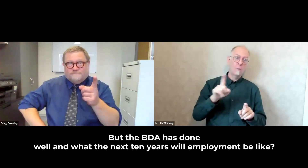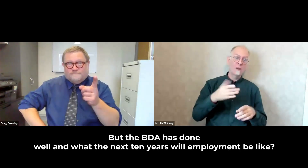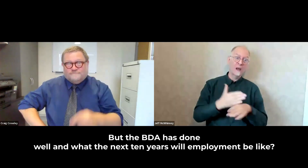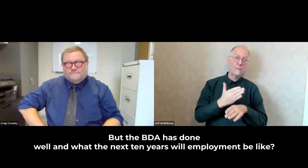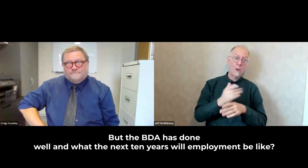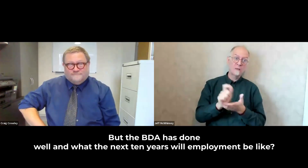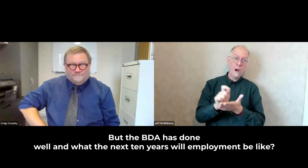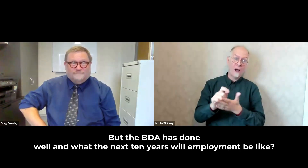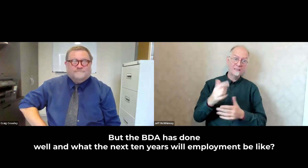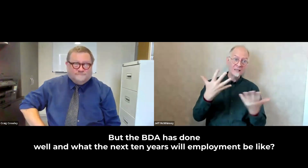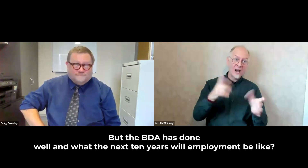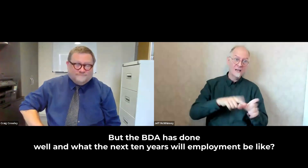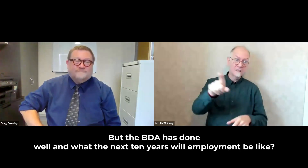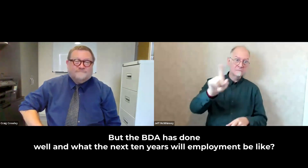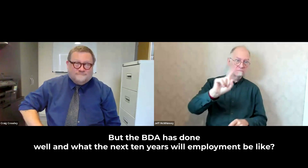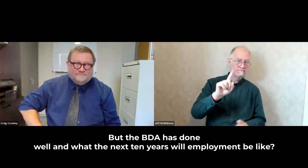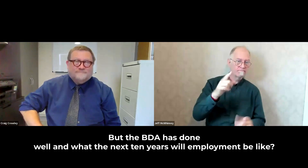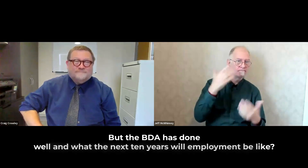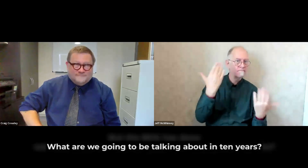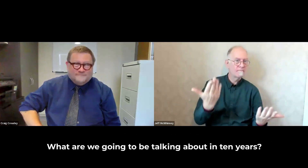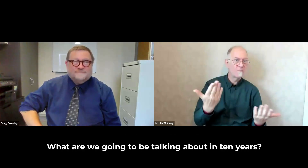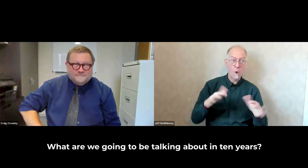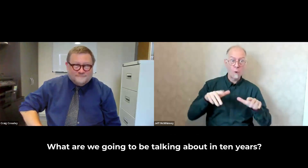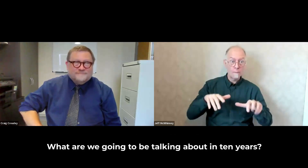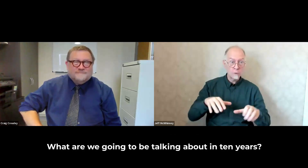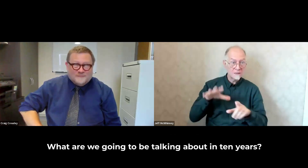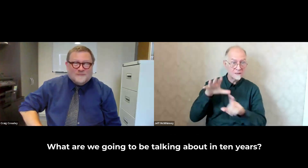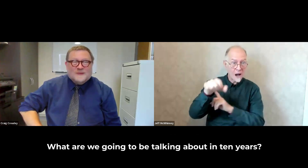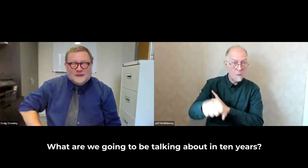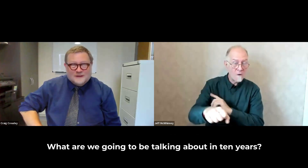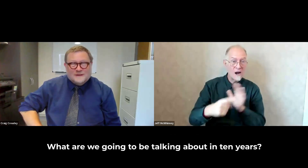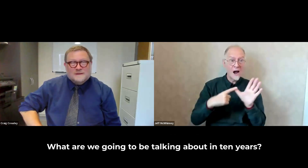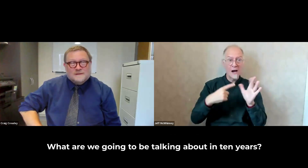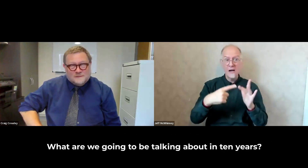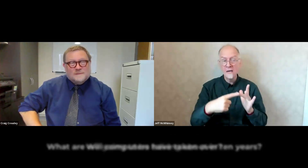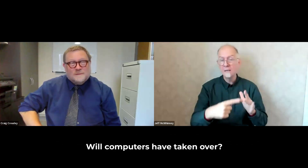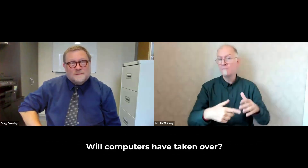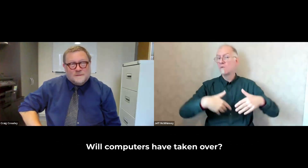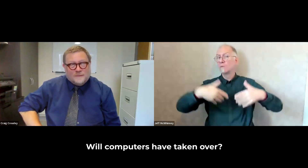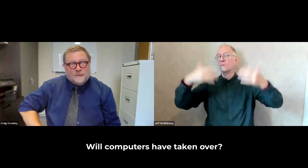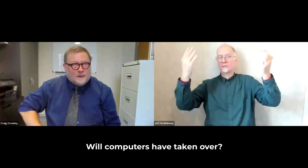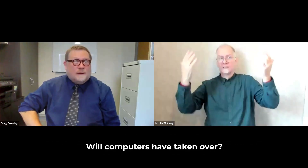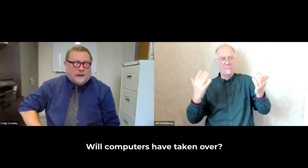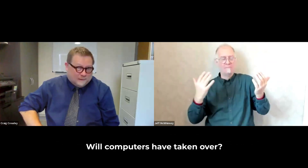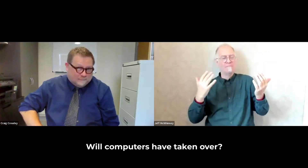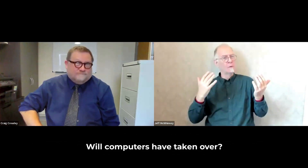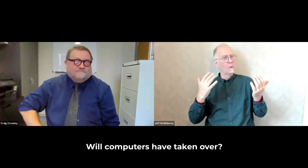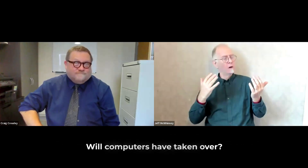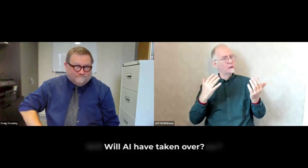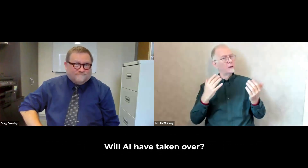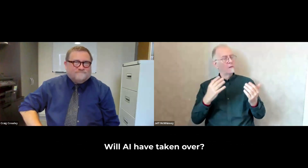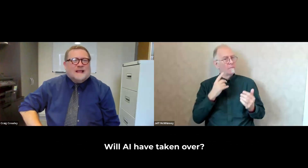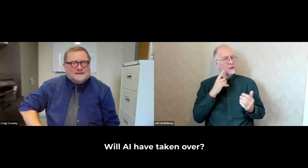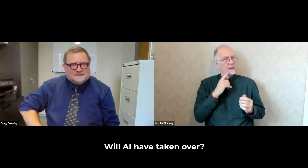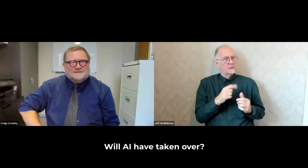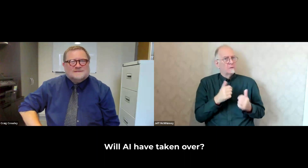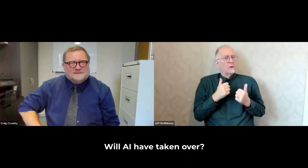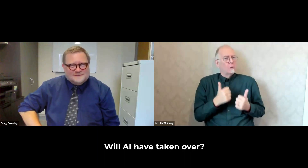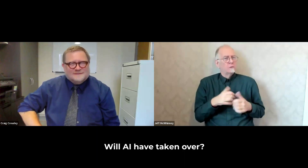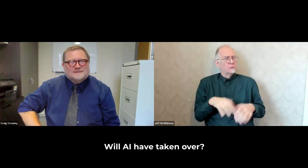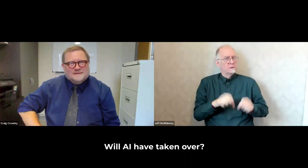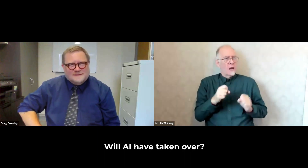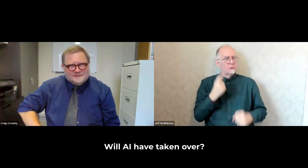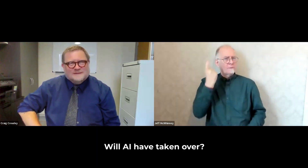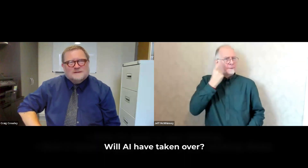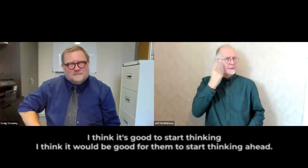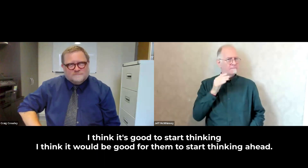But what is going, the next 10 years will apply? What are we going to be talking about in 10 years? Will computers have taken over? Will AI have